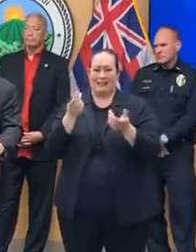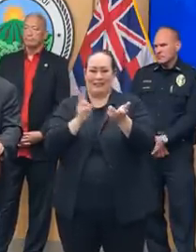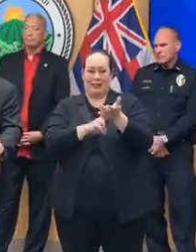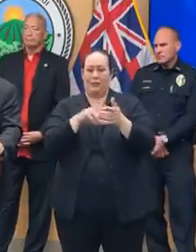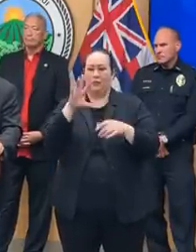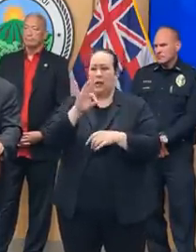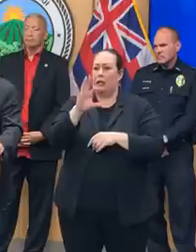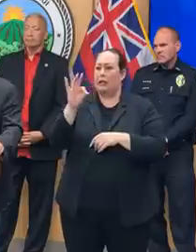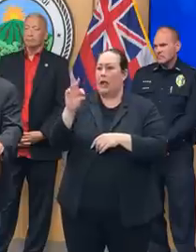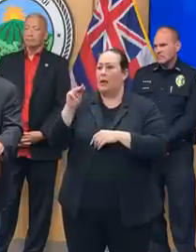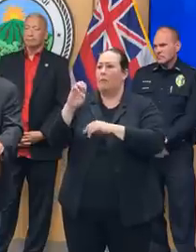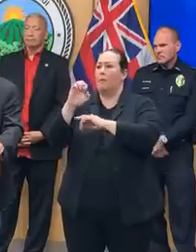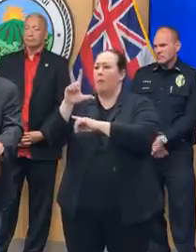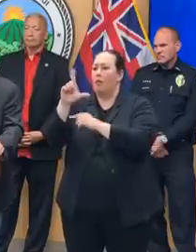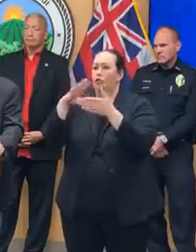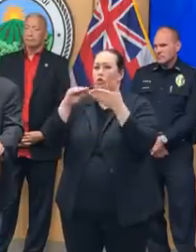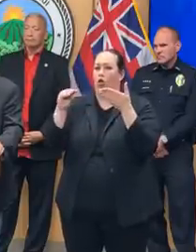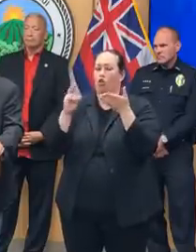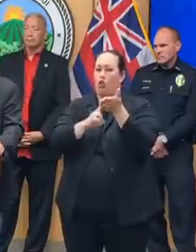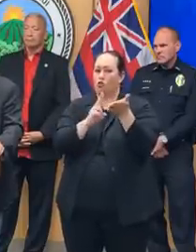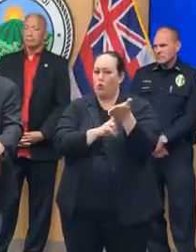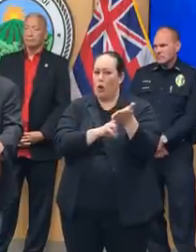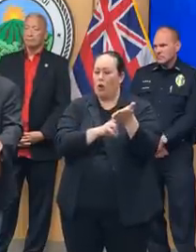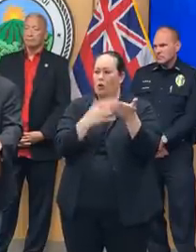million contract yesterday to provide